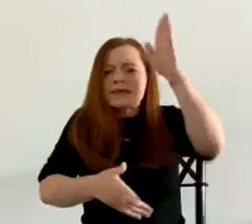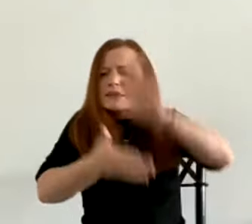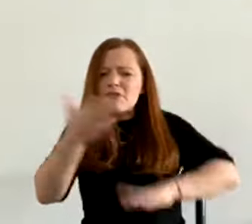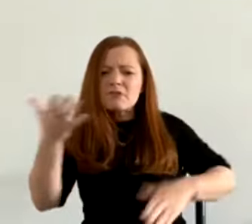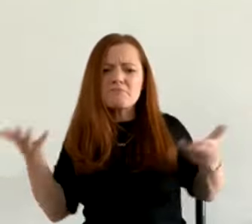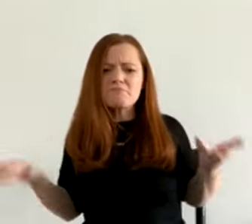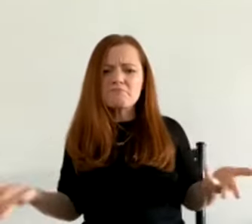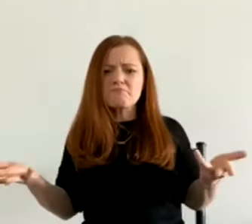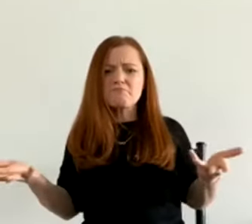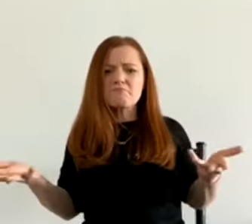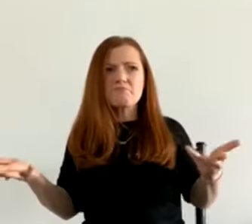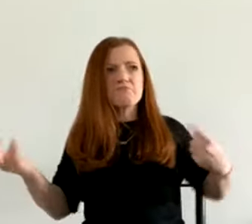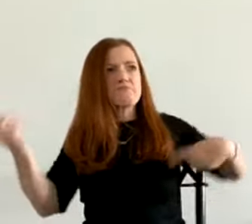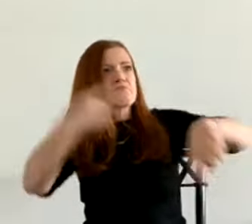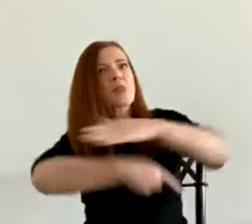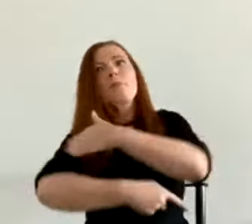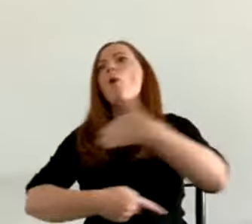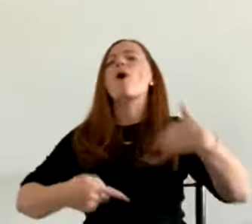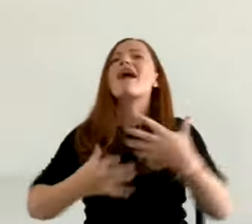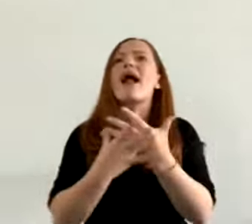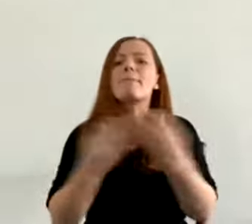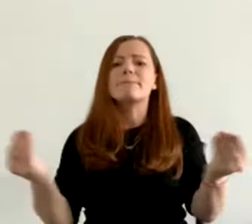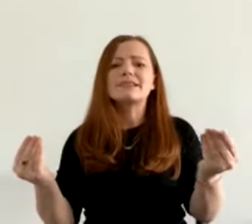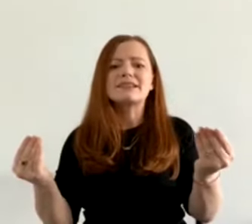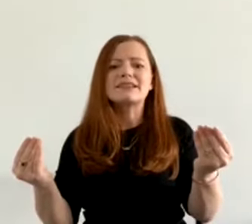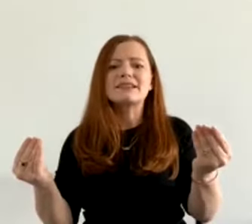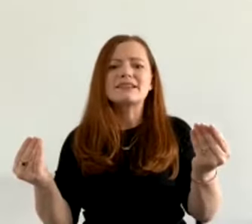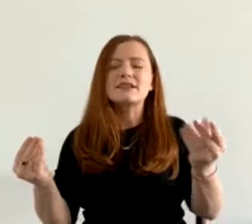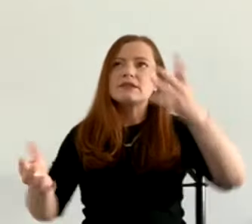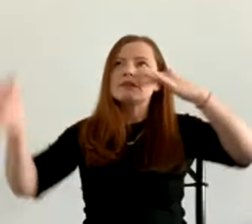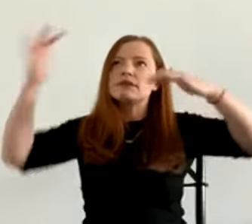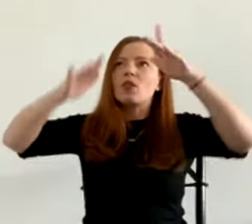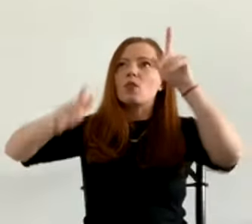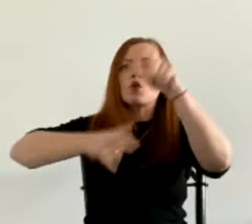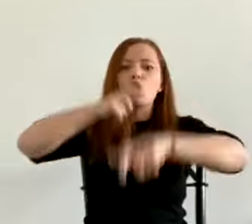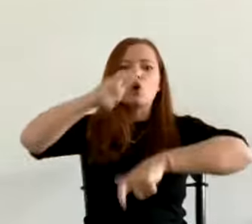that follows the words, "You'll never walk again."